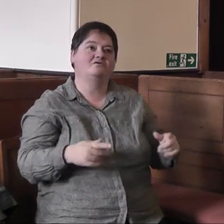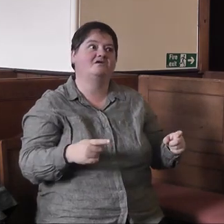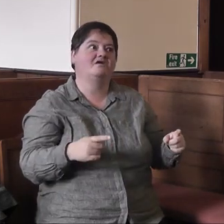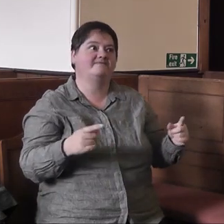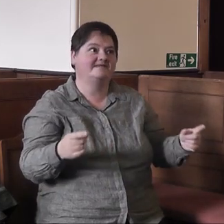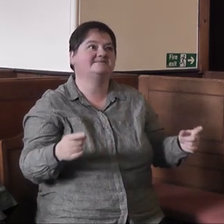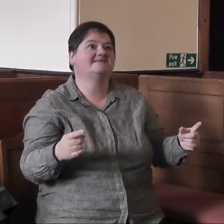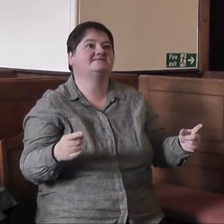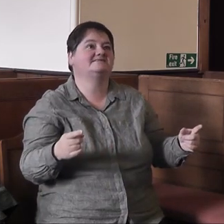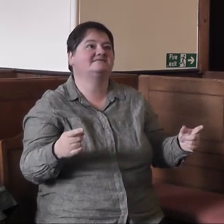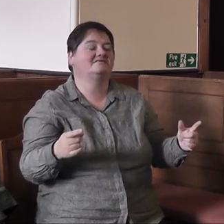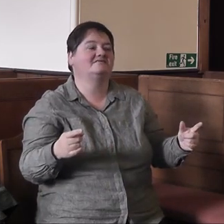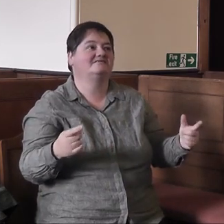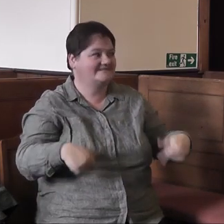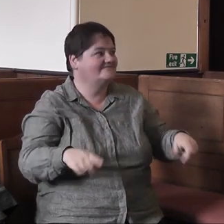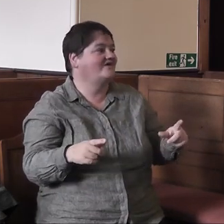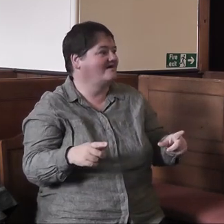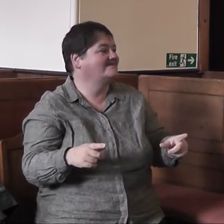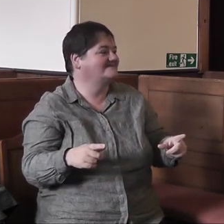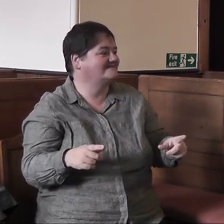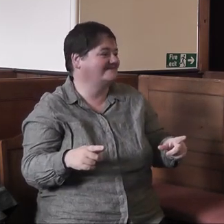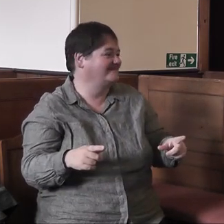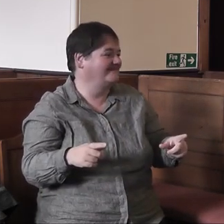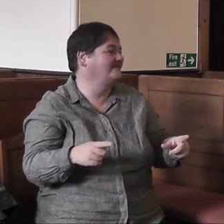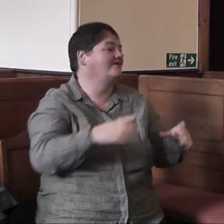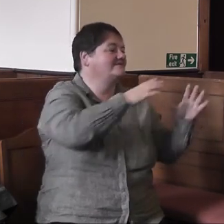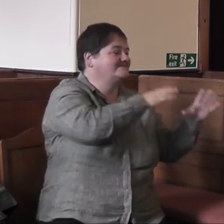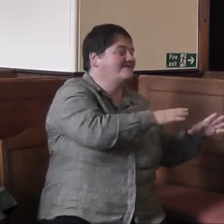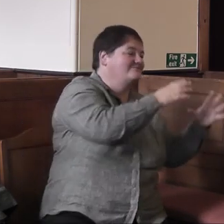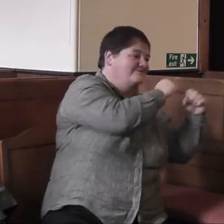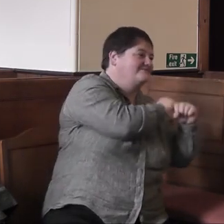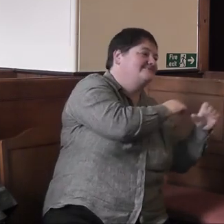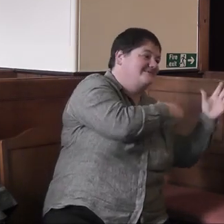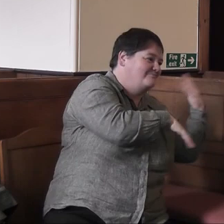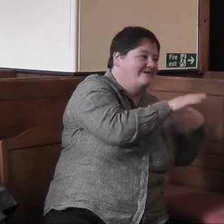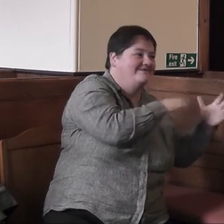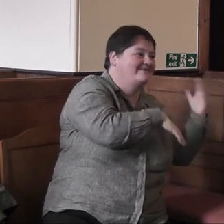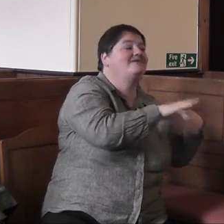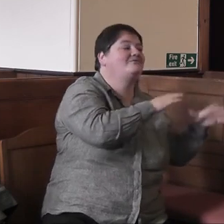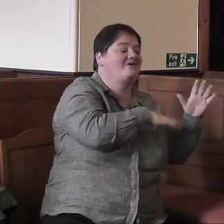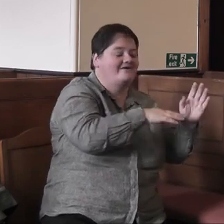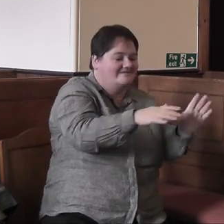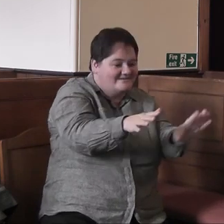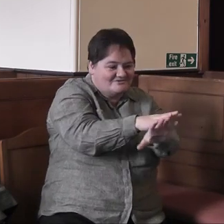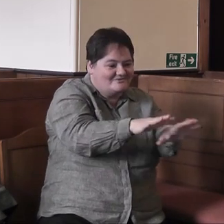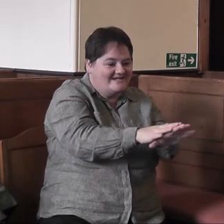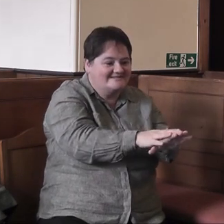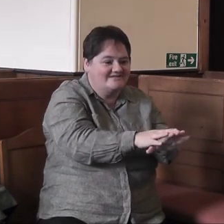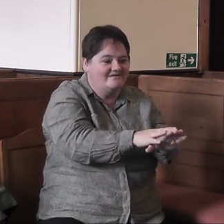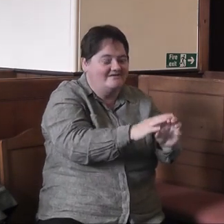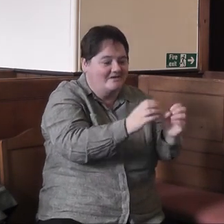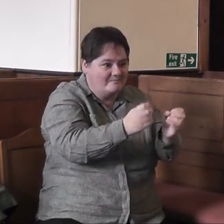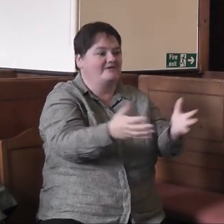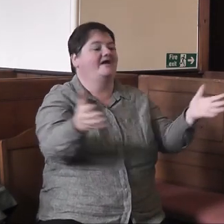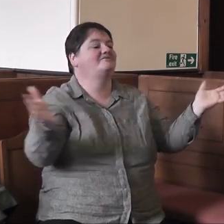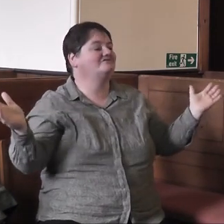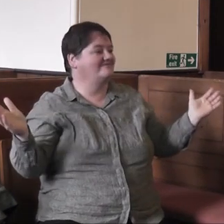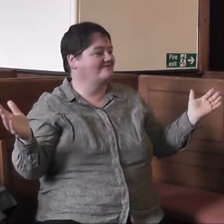know, this is for us. You know, at the start we were sleeping and unaware and it was all hidden, but now it's